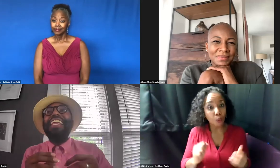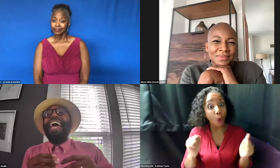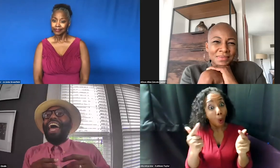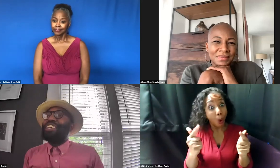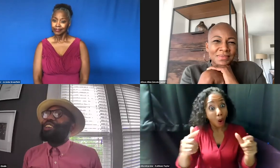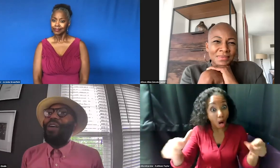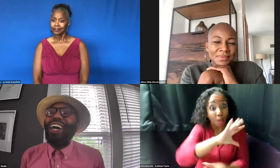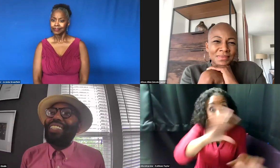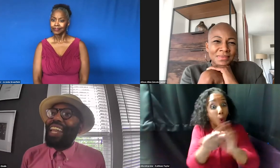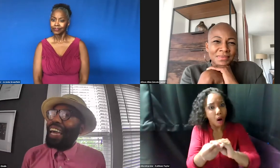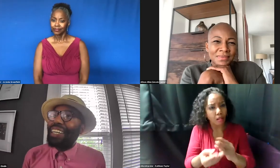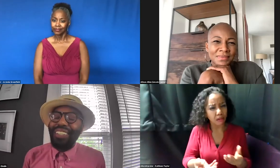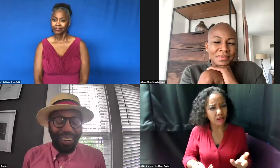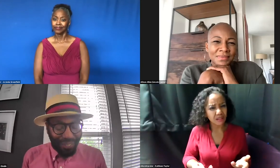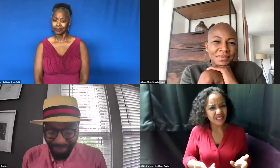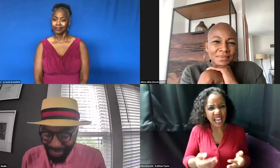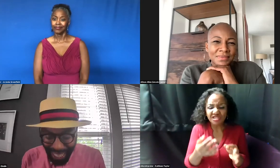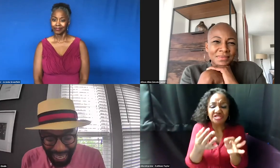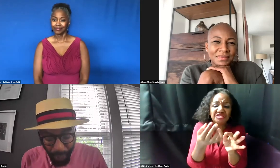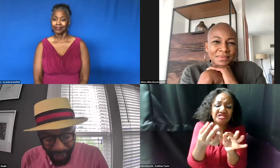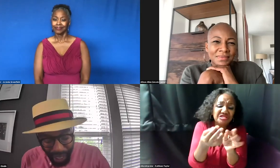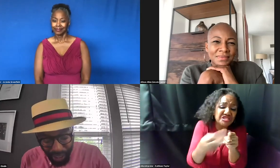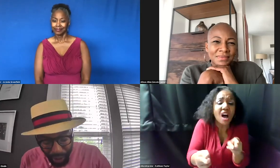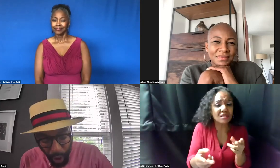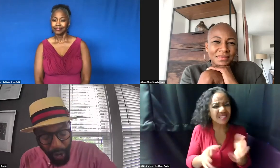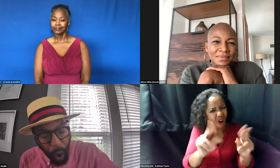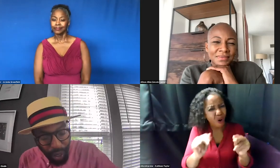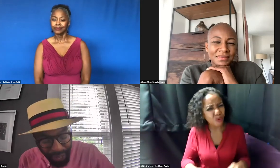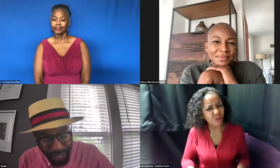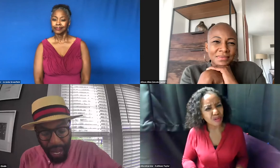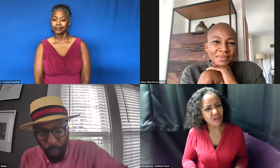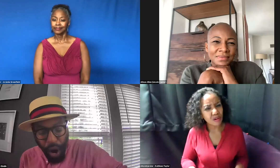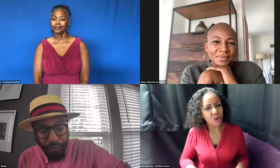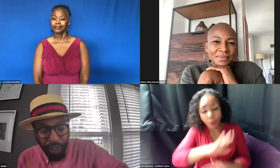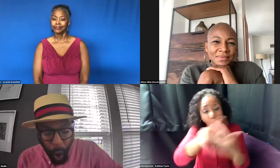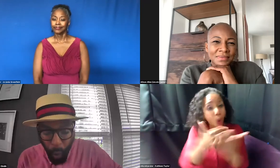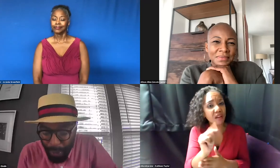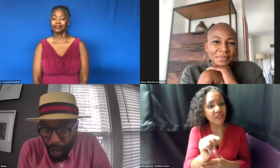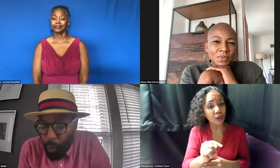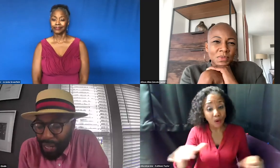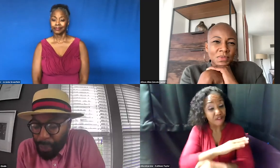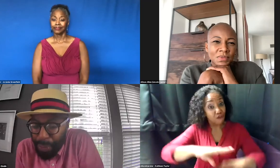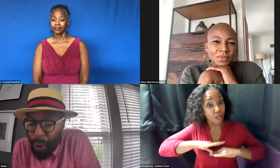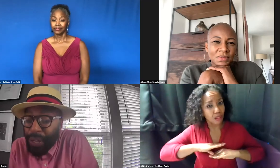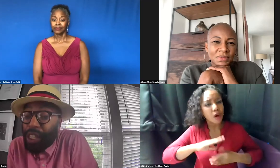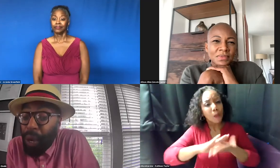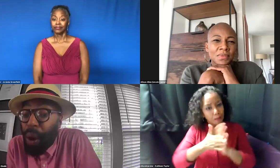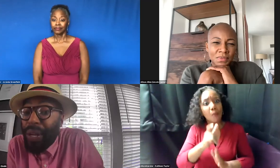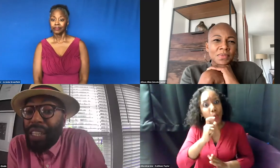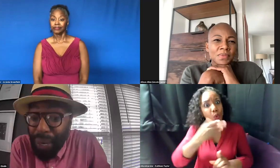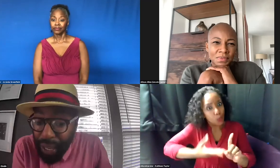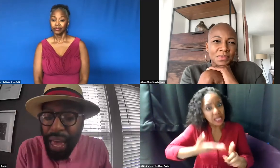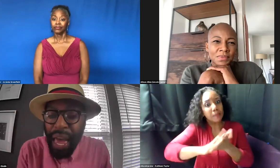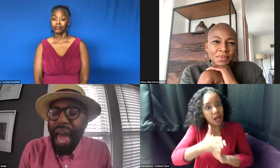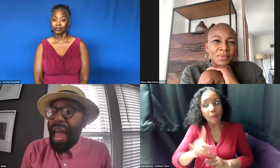right? And so it's like, you know, we sell ourselves short. We are all of it. When we are fully whole, we become who we need to be, when we need to be, where